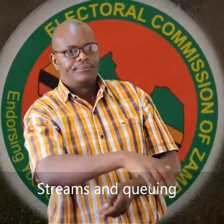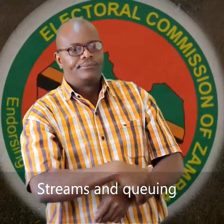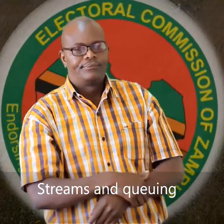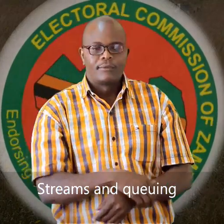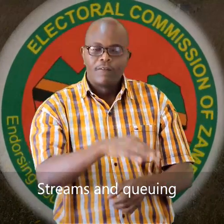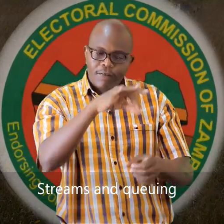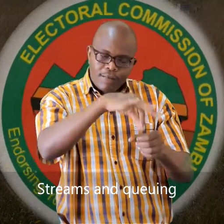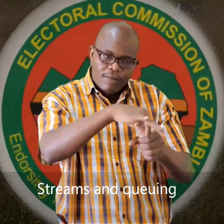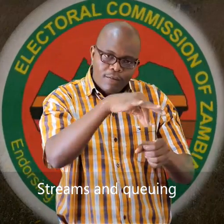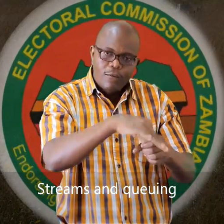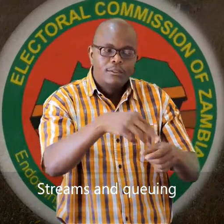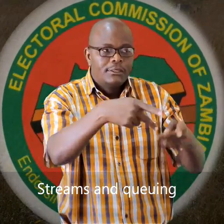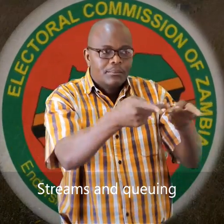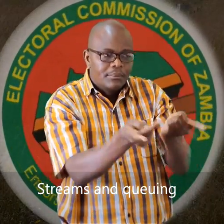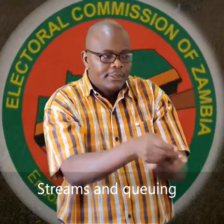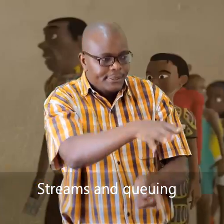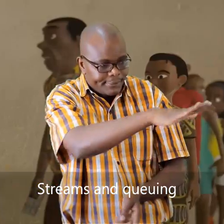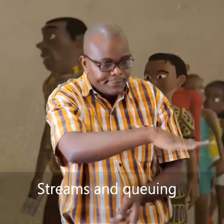Streams and queuing.